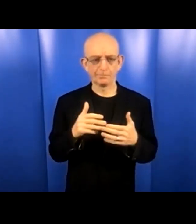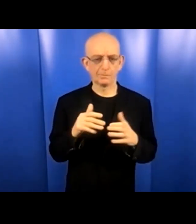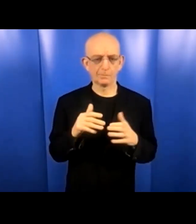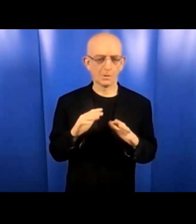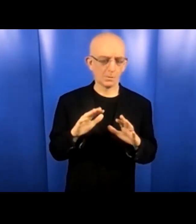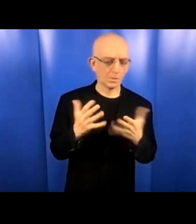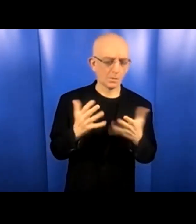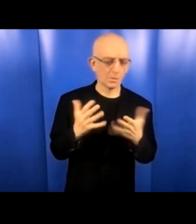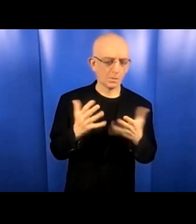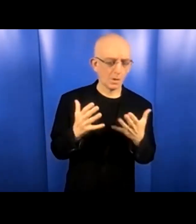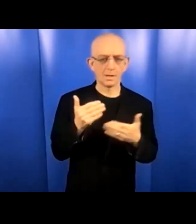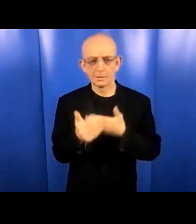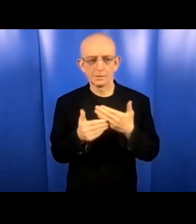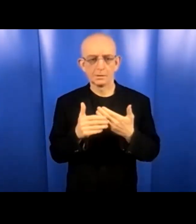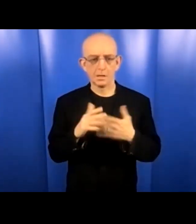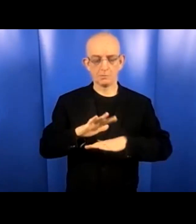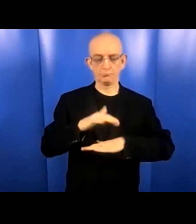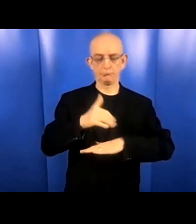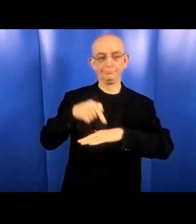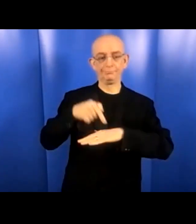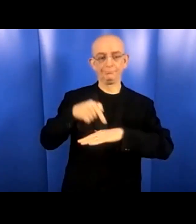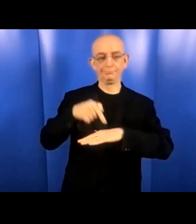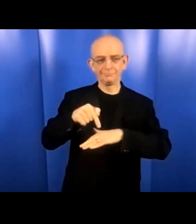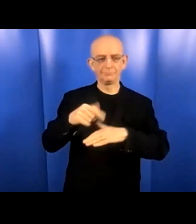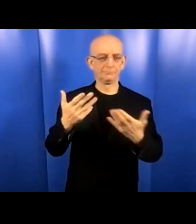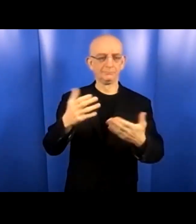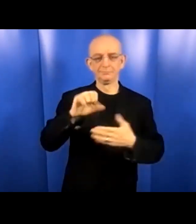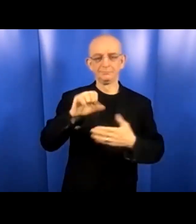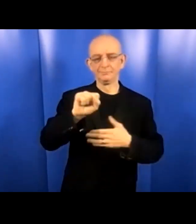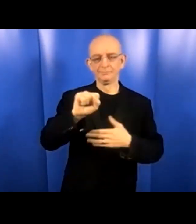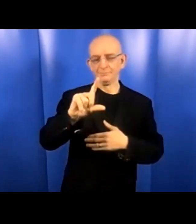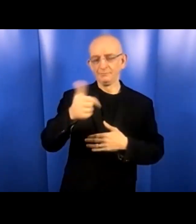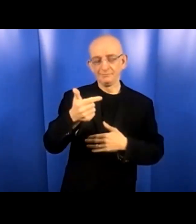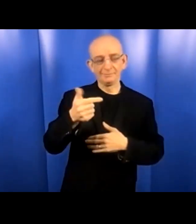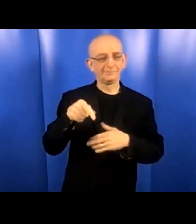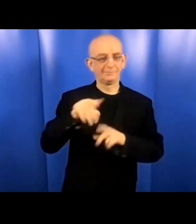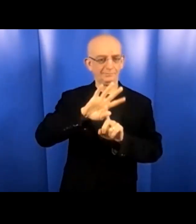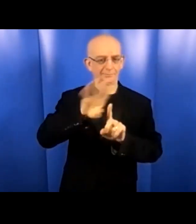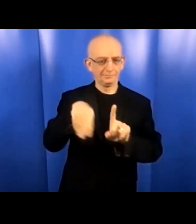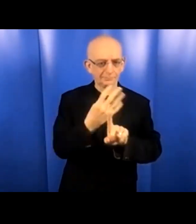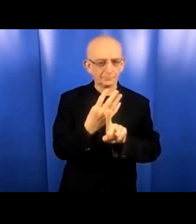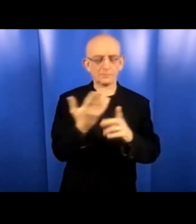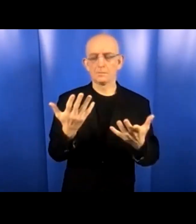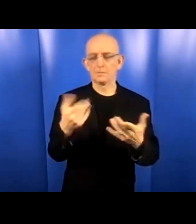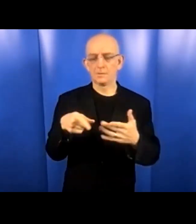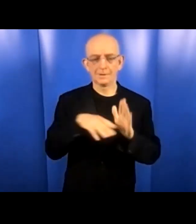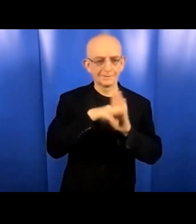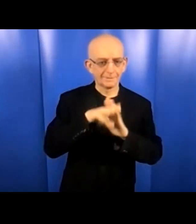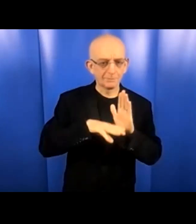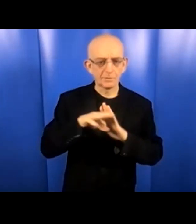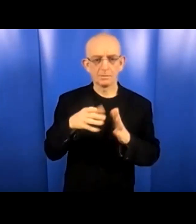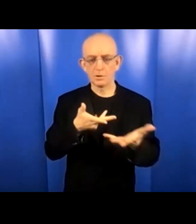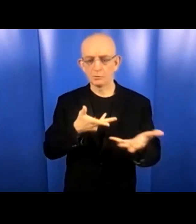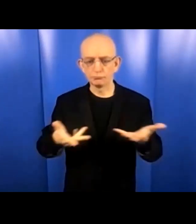SDG, developing or discussing SDG, and those open forum, and even prior to